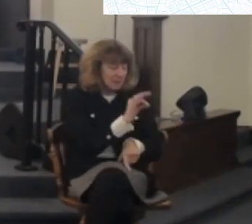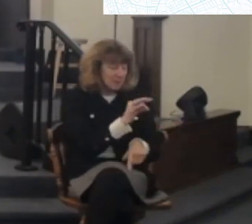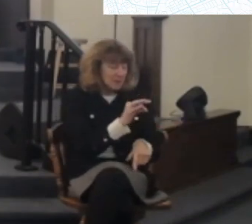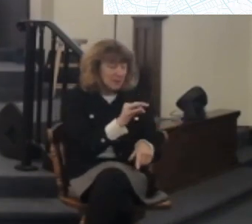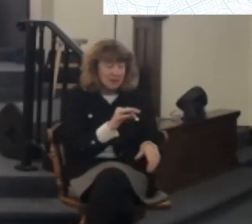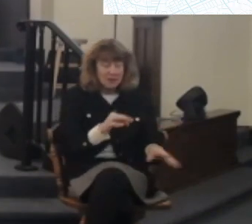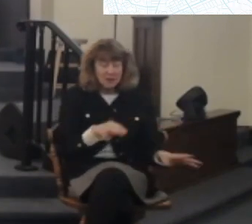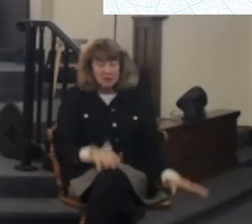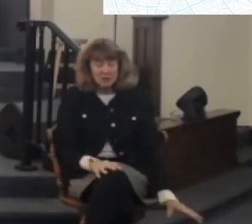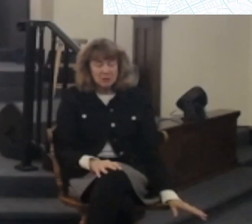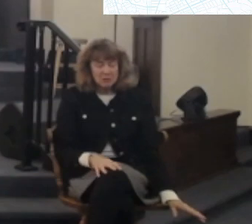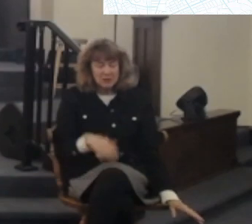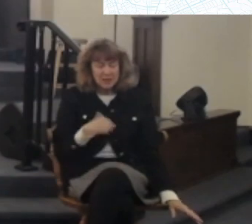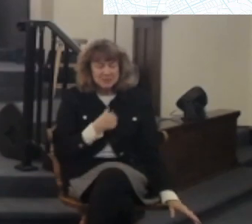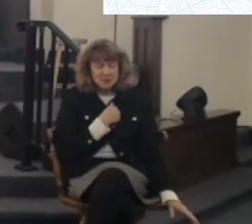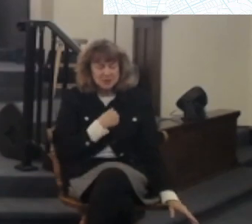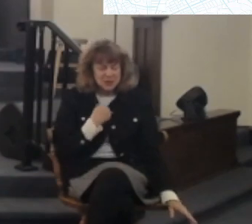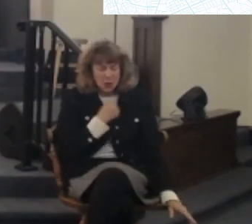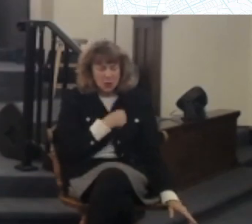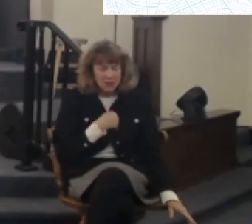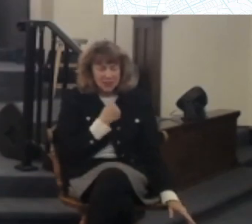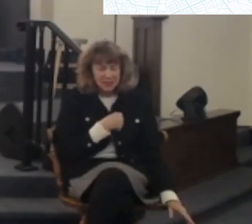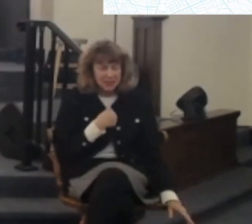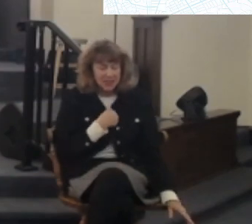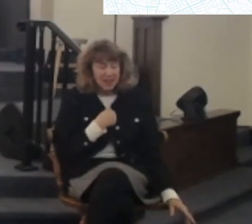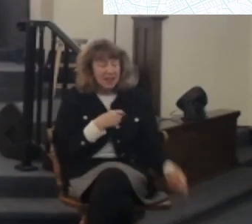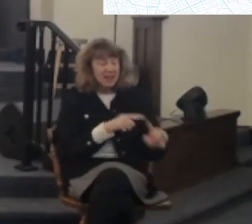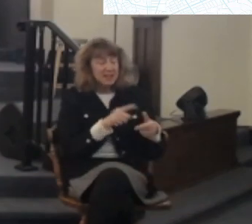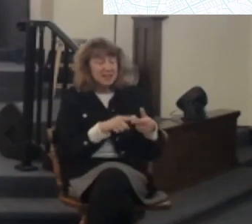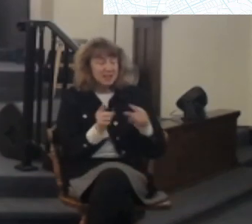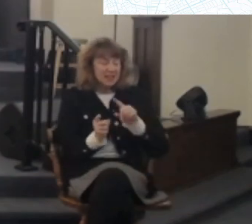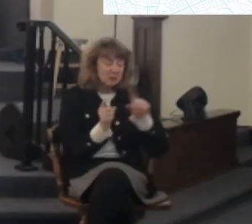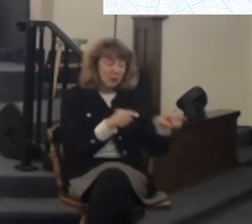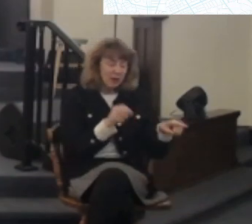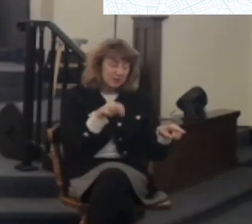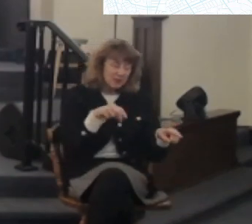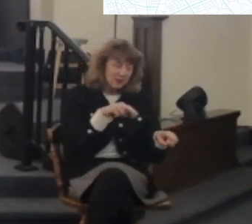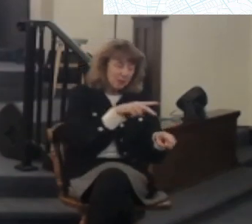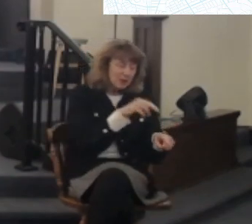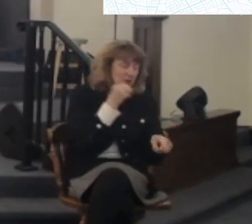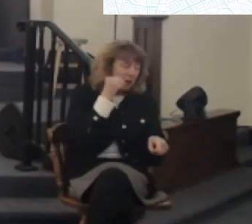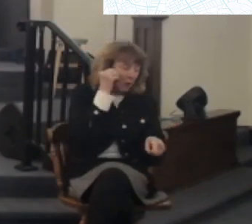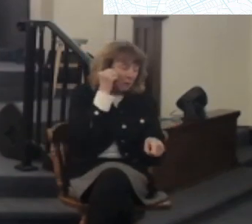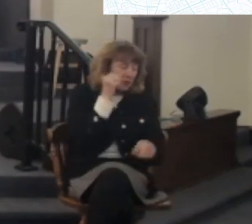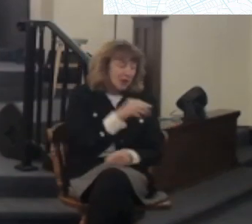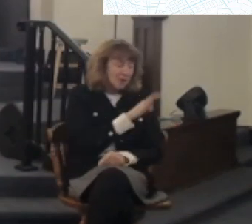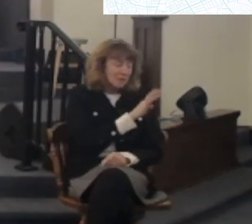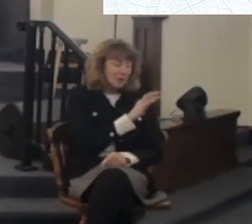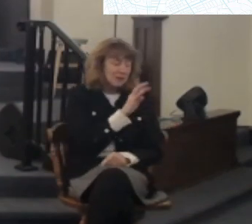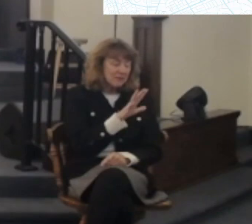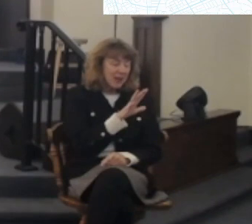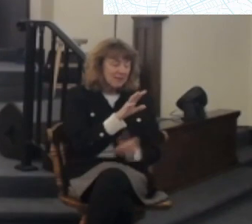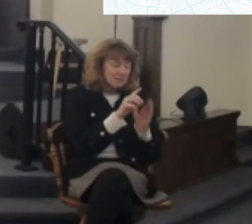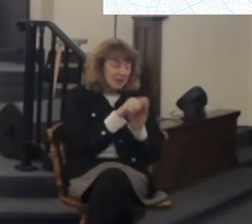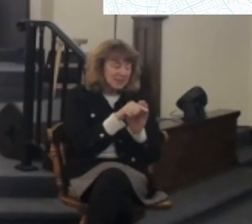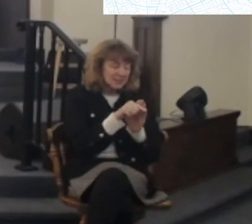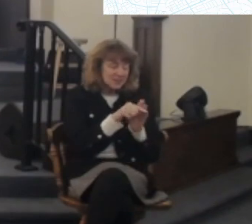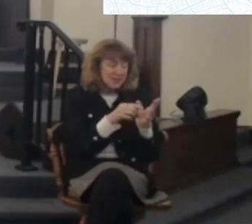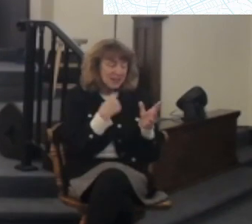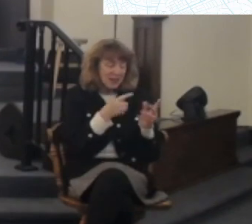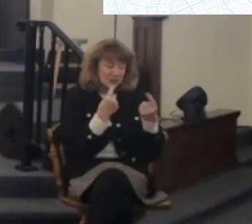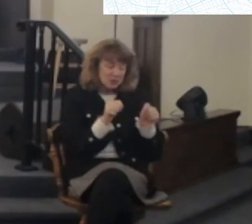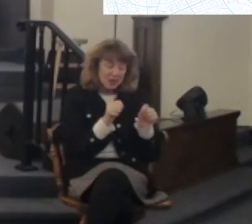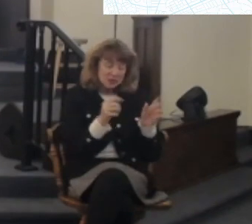I said, I'm sorry. He was like, and then I walked home 45 minutes. I was like, well, at least it wasn't a bad day. I was trying to loosen him